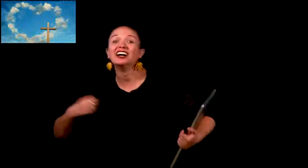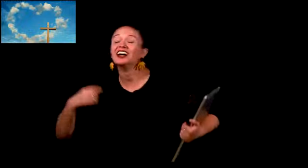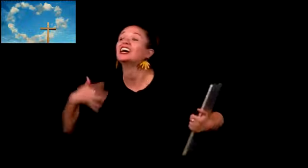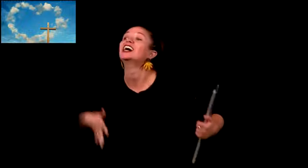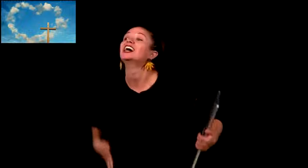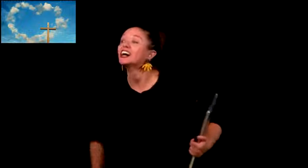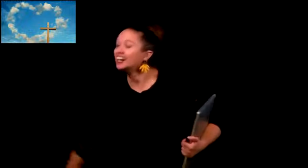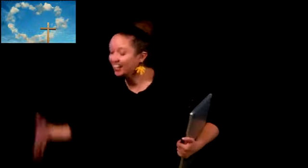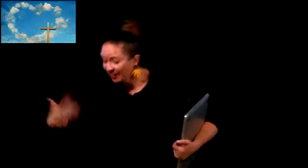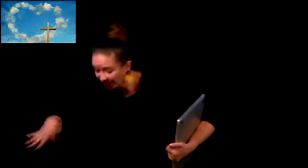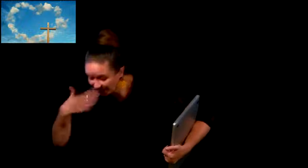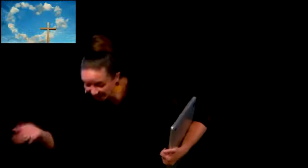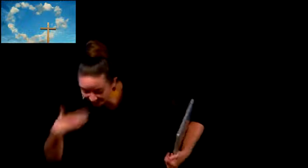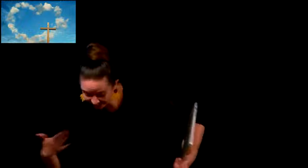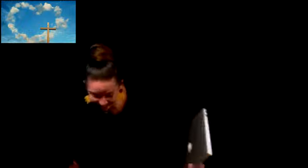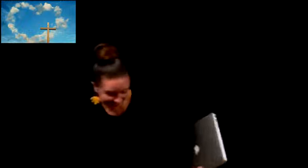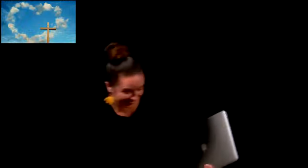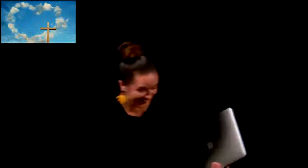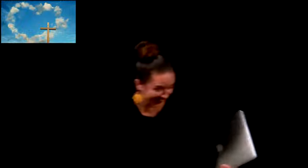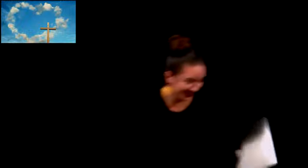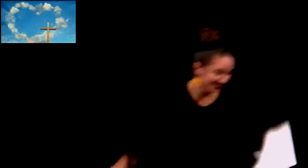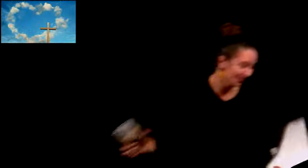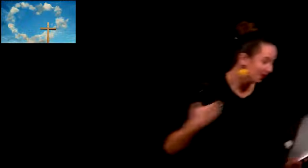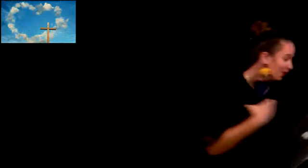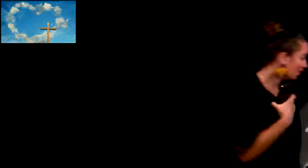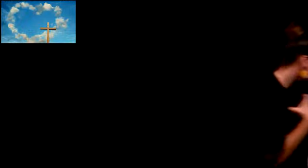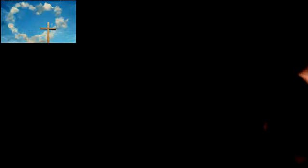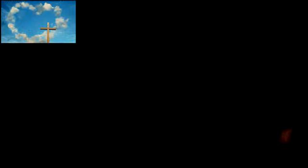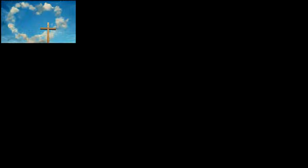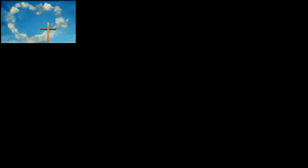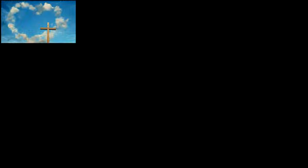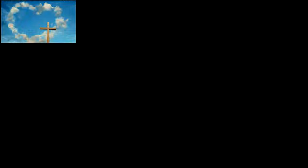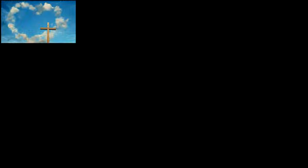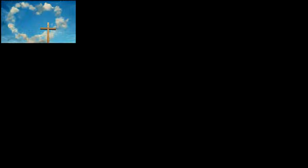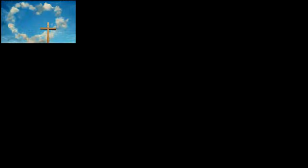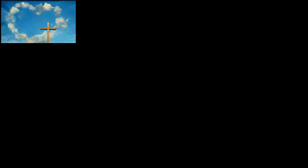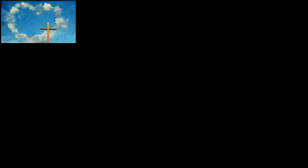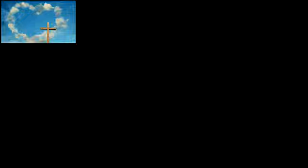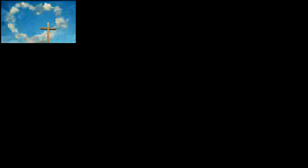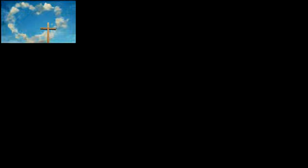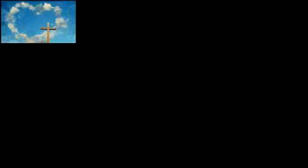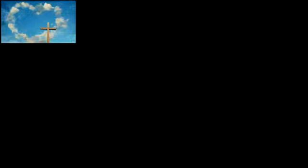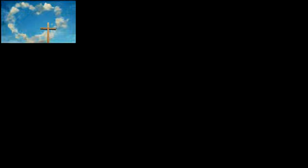All right, it is a little hot in here, so hope you stay cool. Okay.